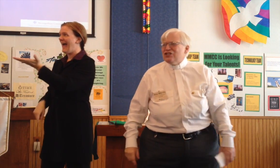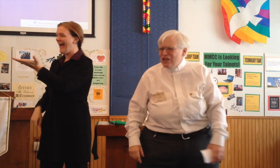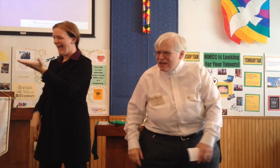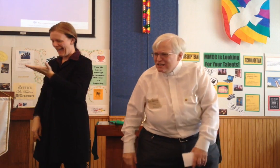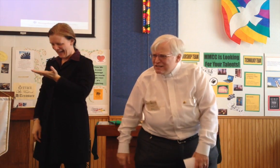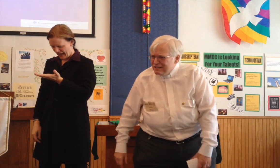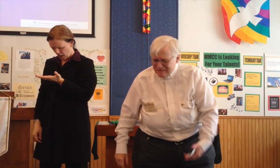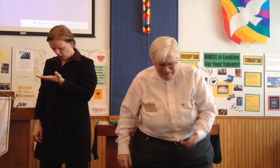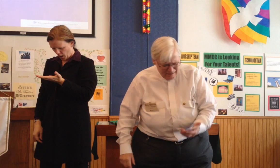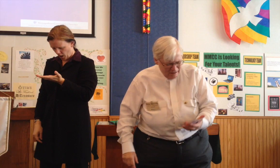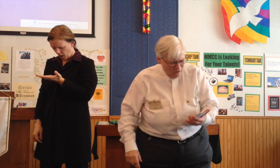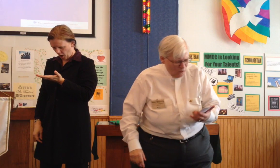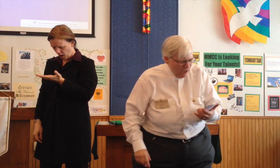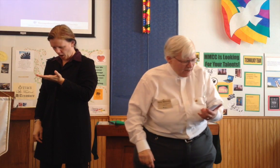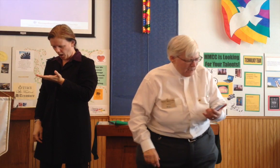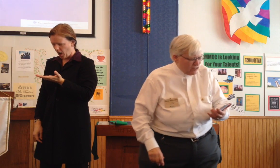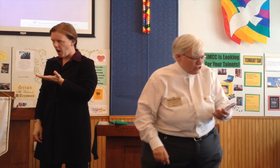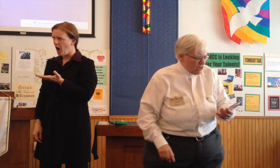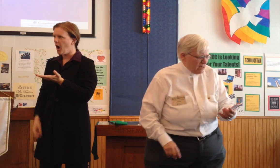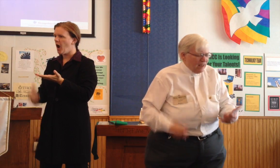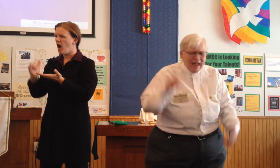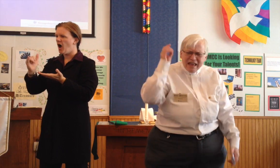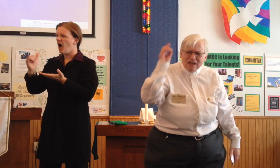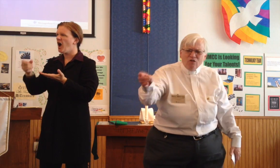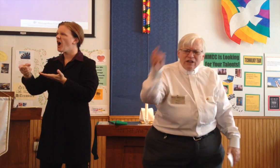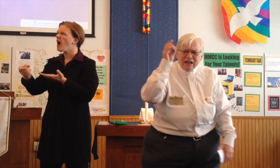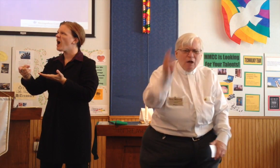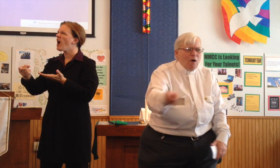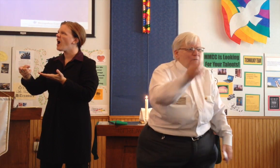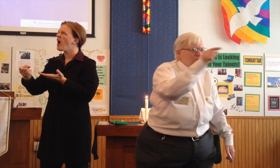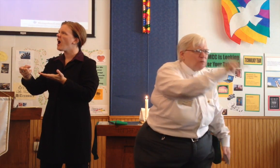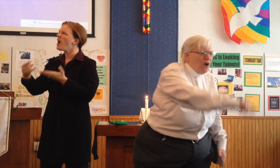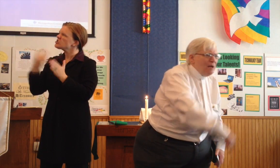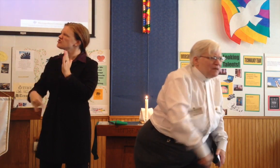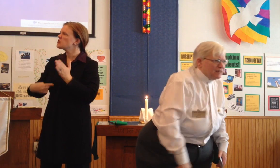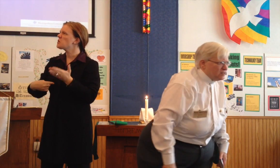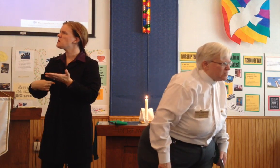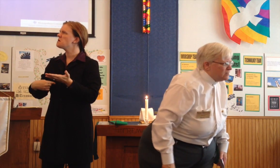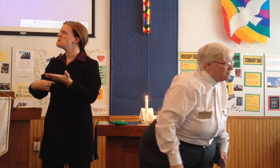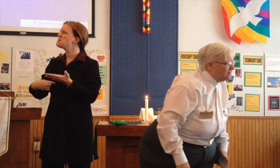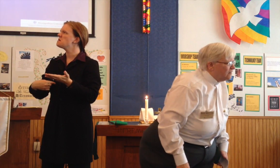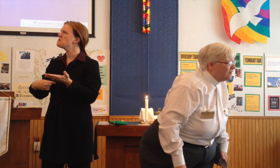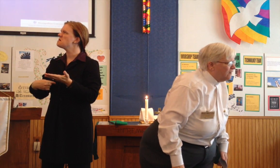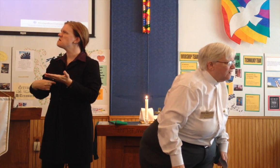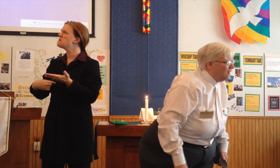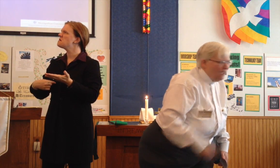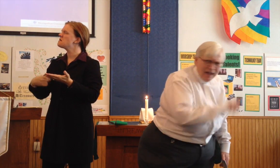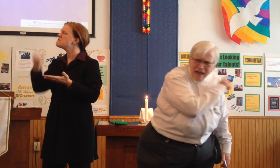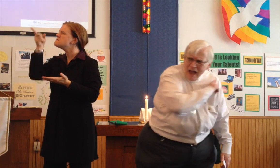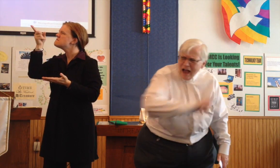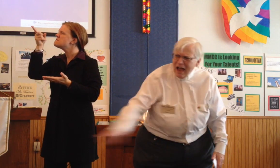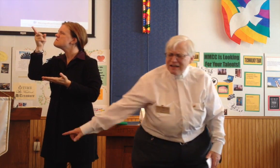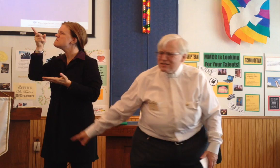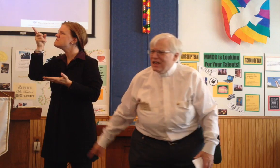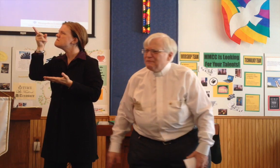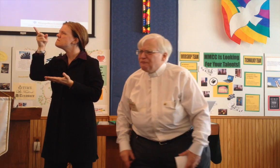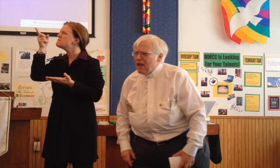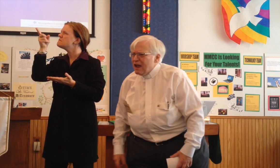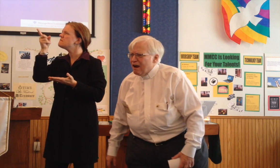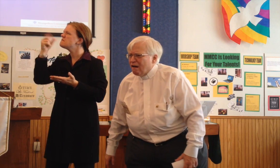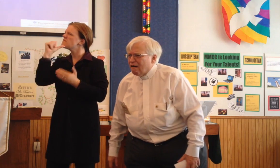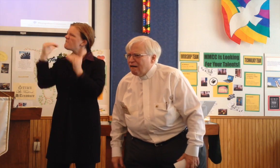a cheat. What a cheat. He only got what was promised. It's